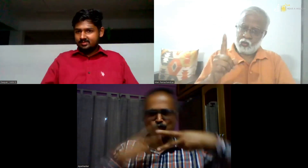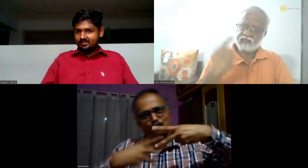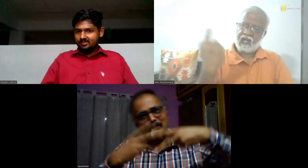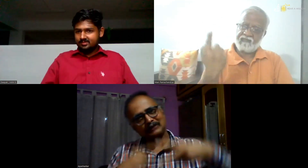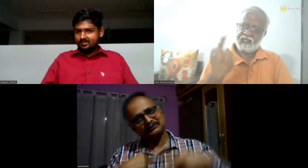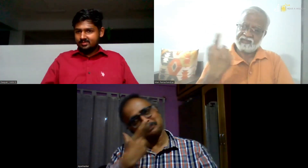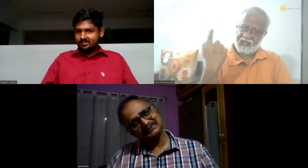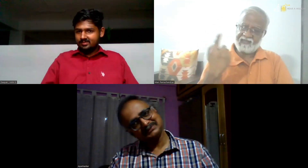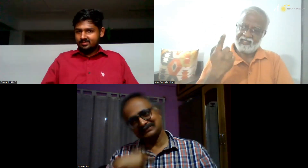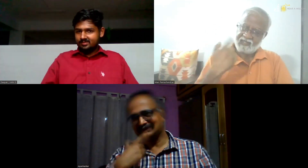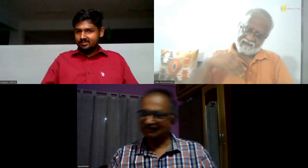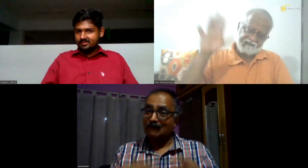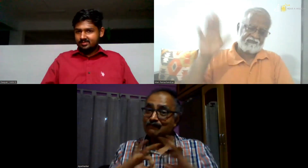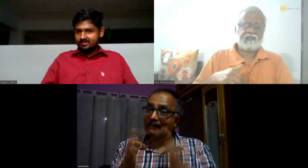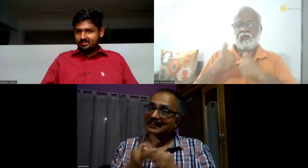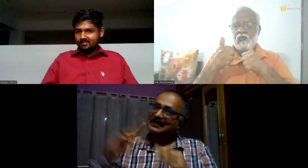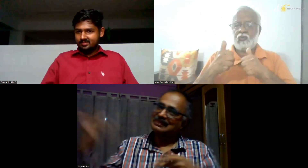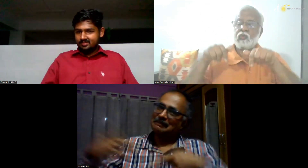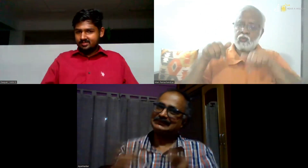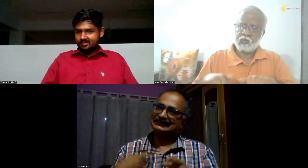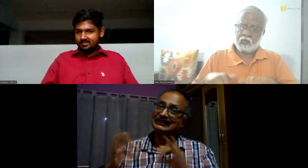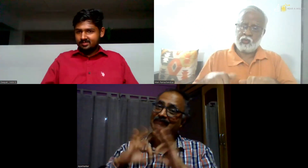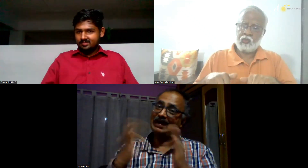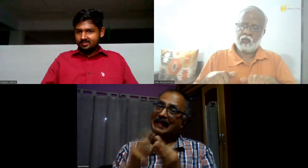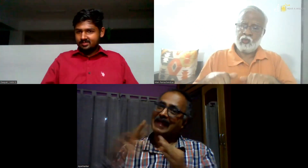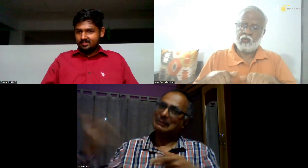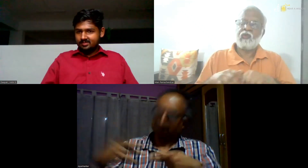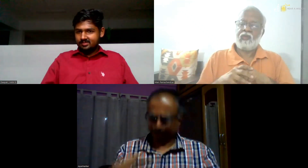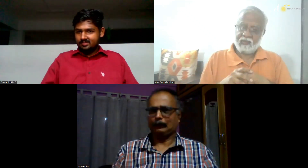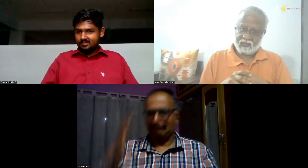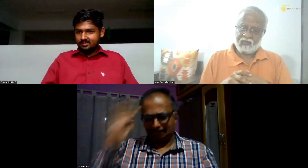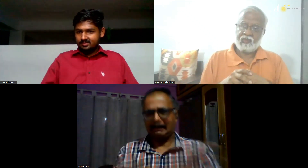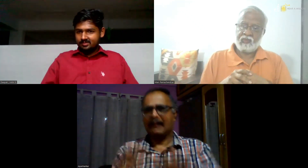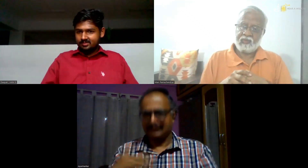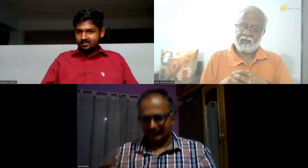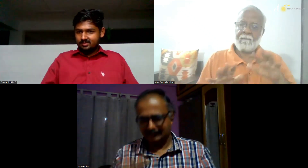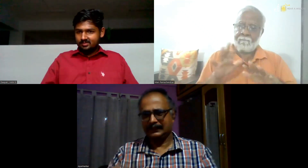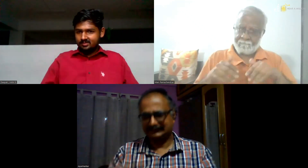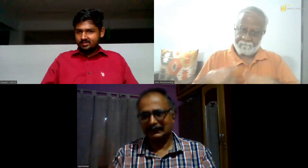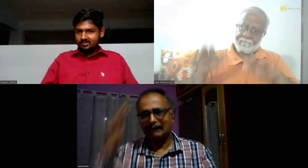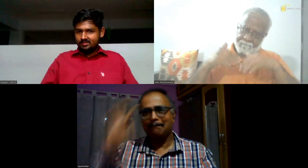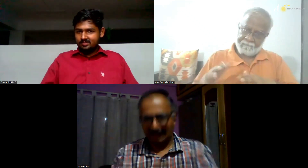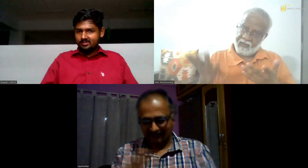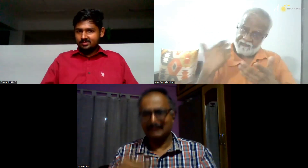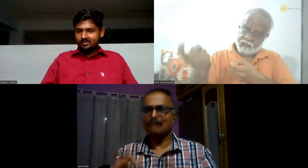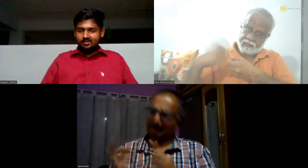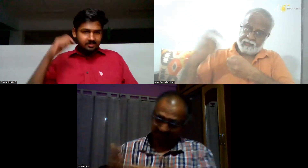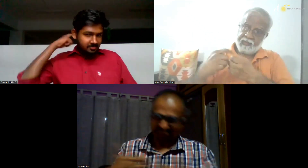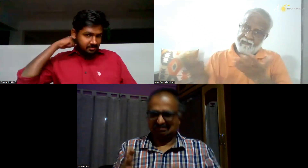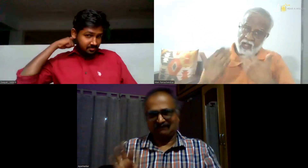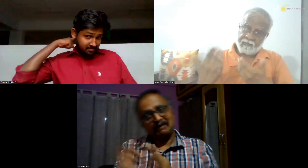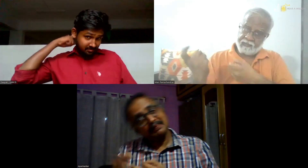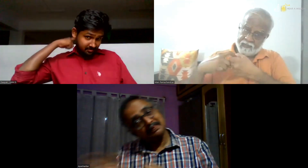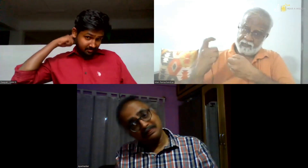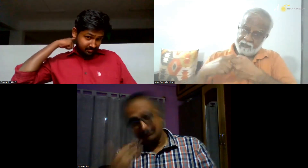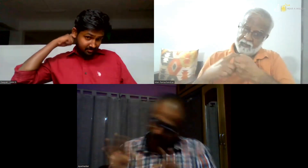or also, I mean, you've traveled alone only? Yes, I traveled at other places also, the Kedarnath as well. You're